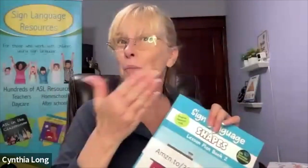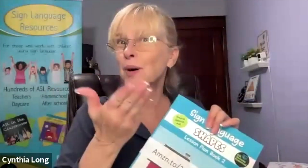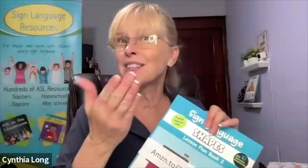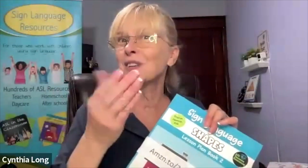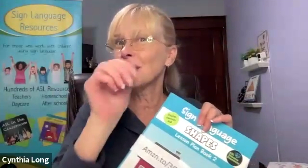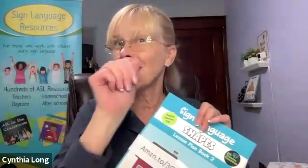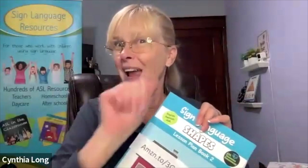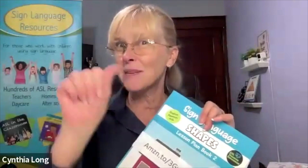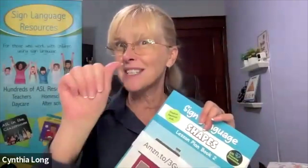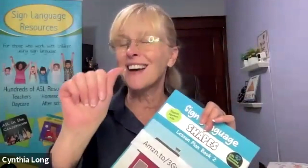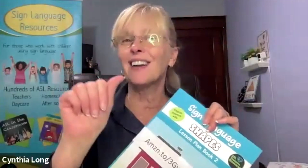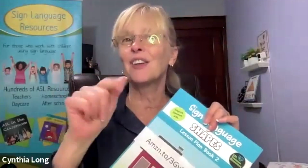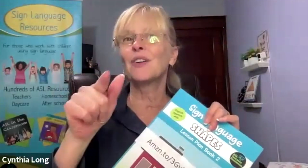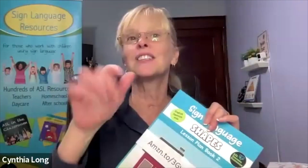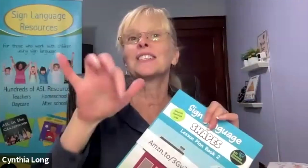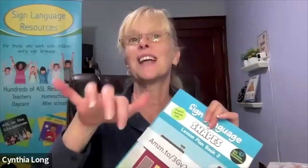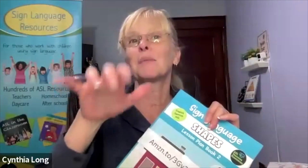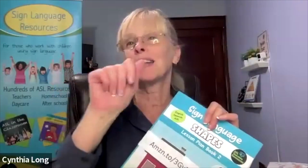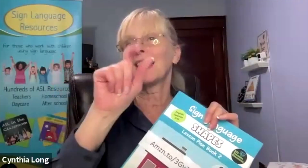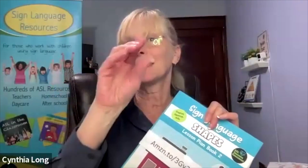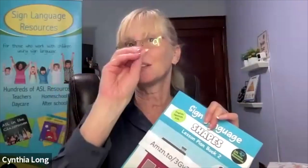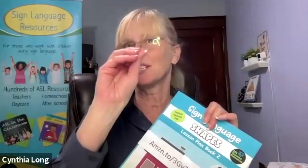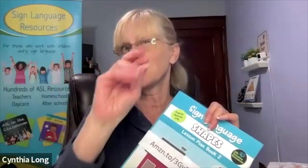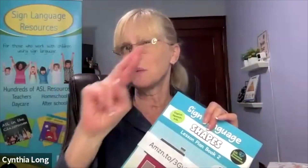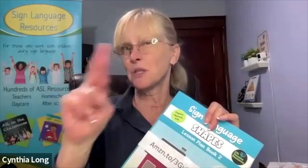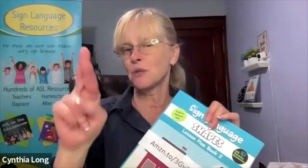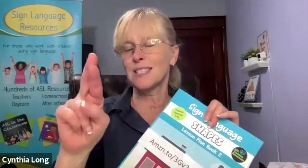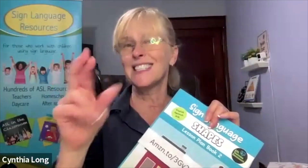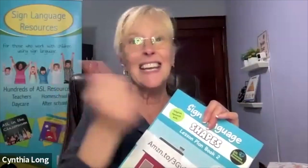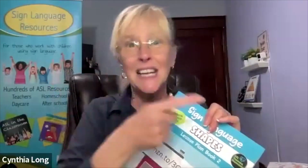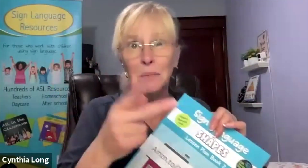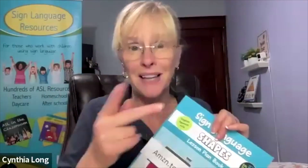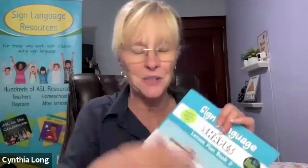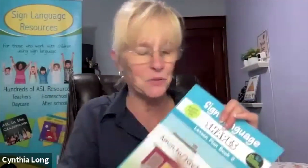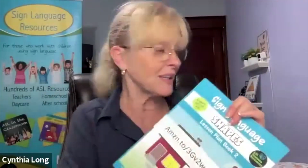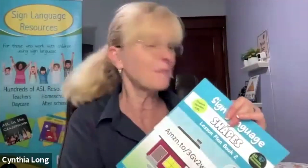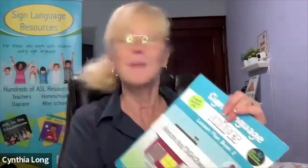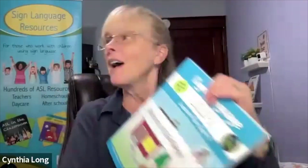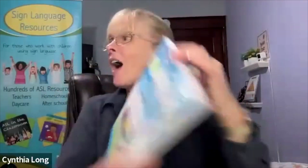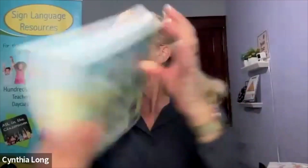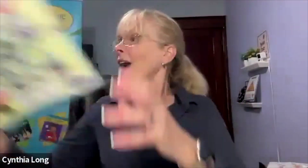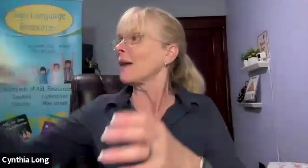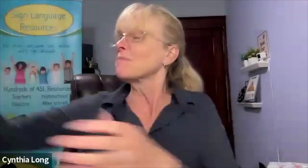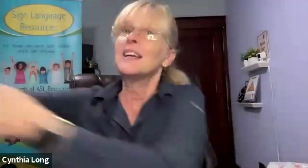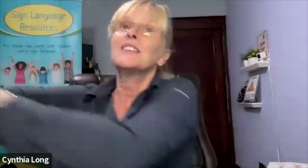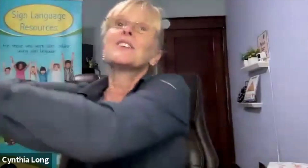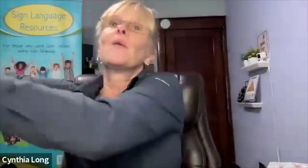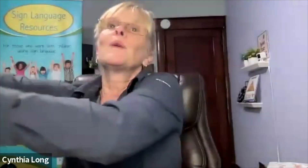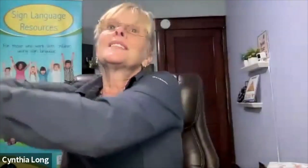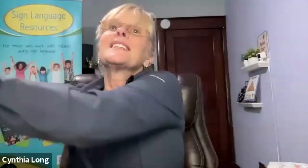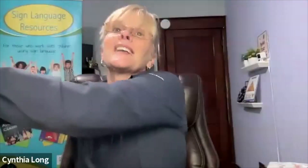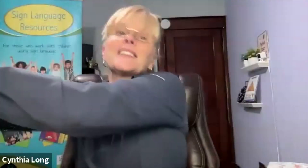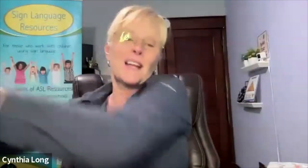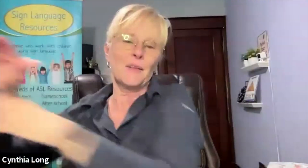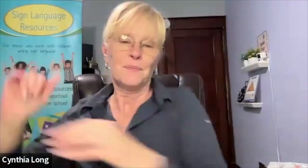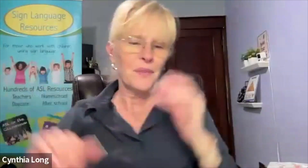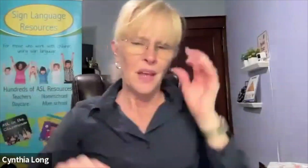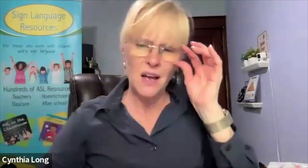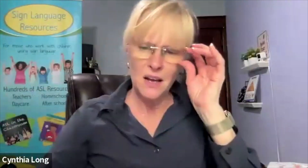books on Amazon. You can just type in ASL Teaching Resources, any place, really. Okay, so what's next now?